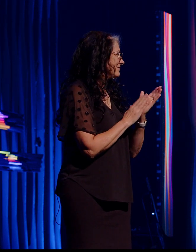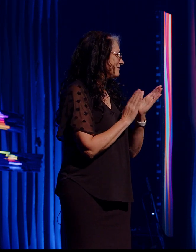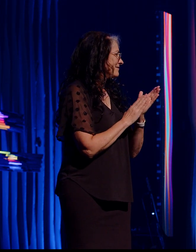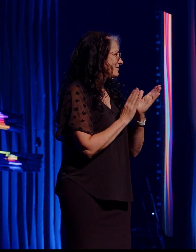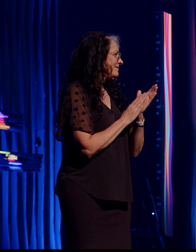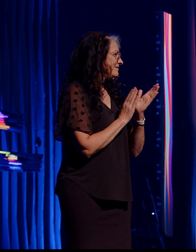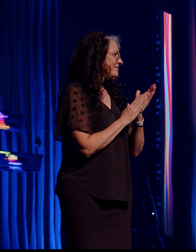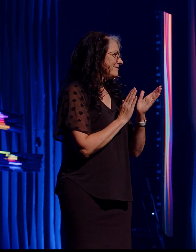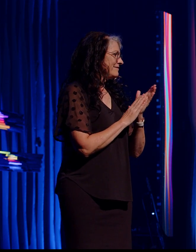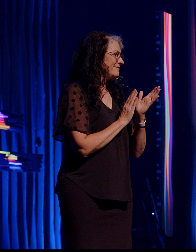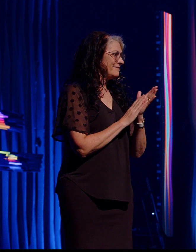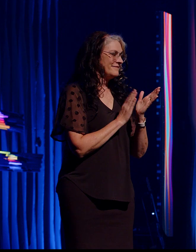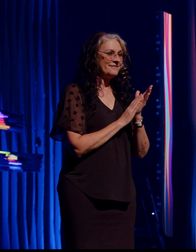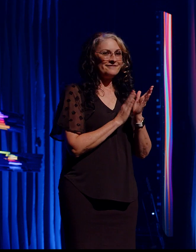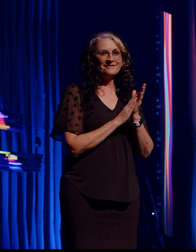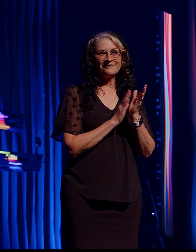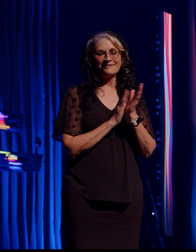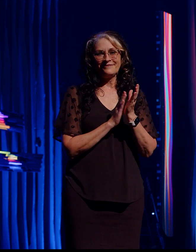I love you.